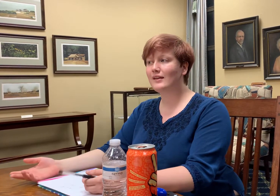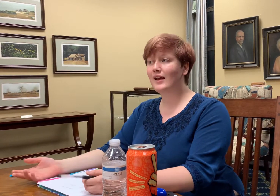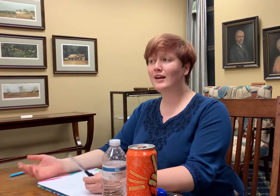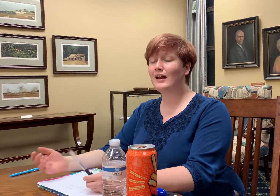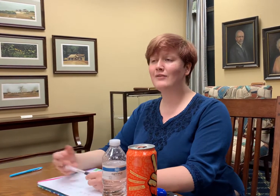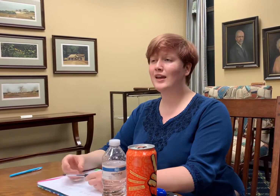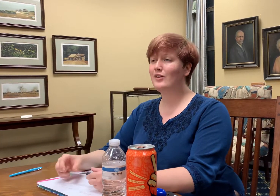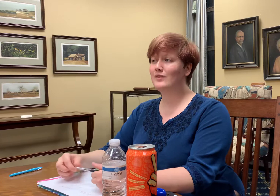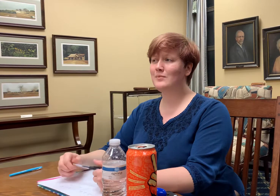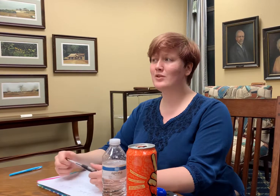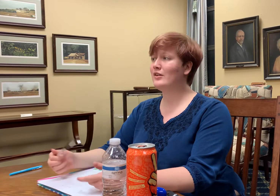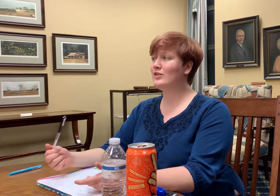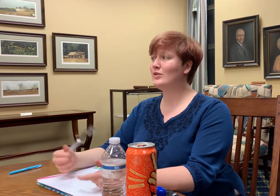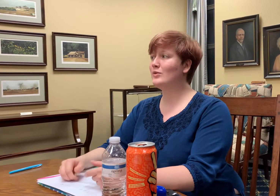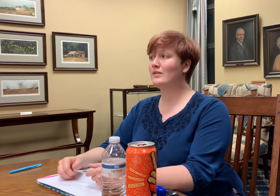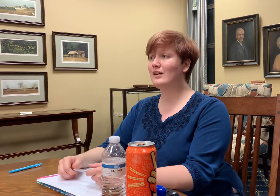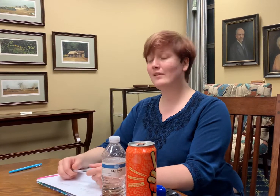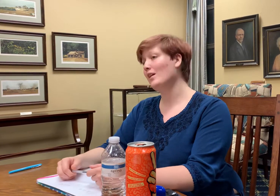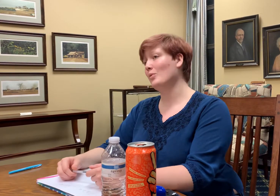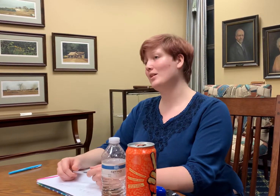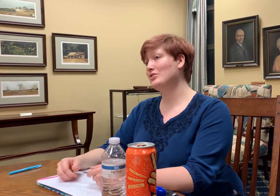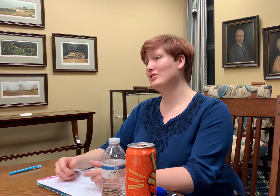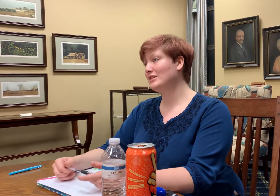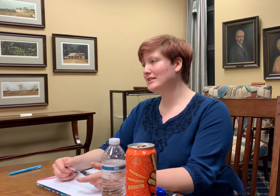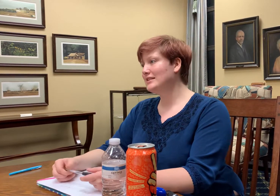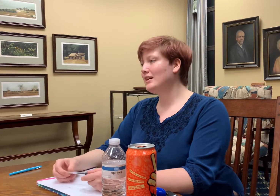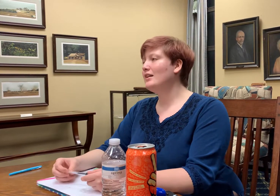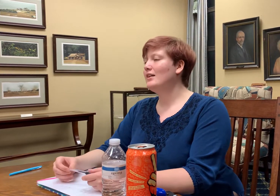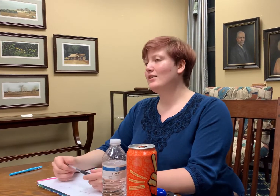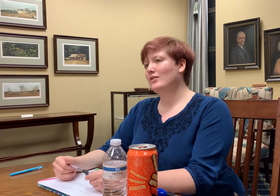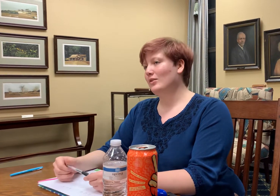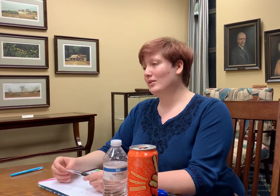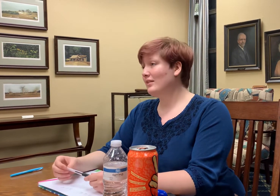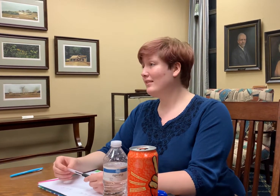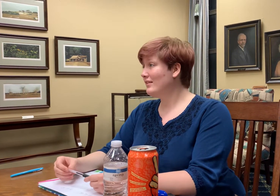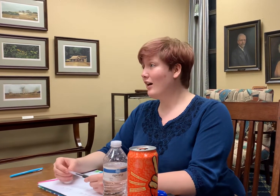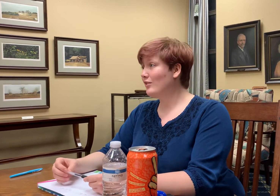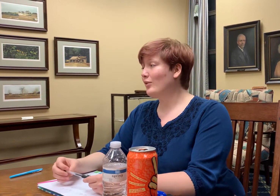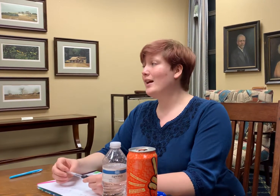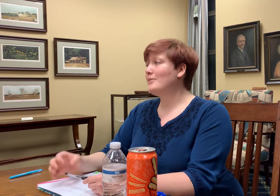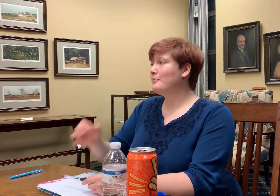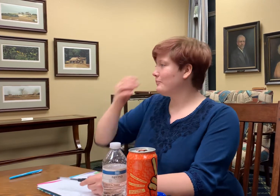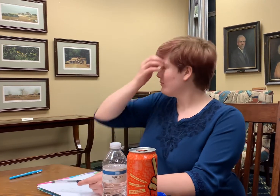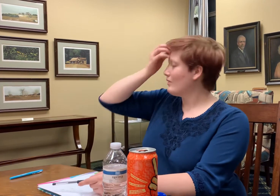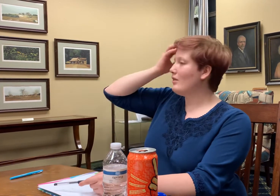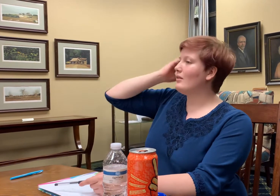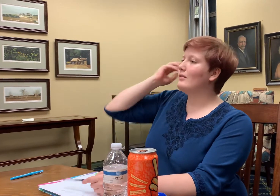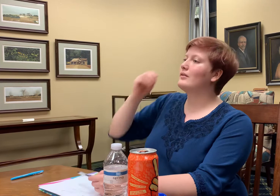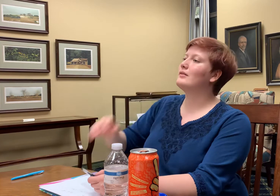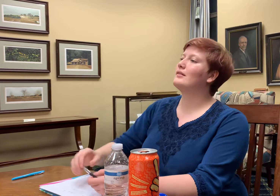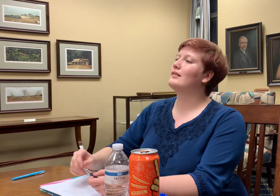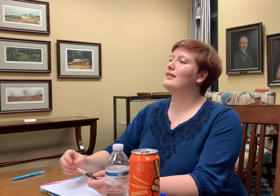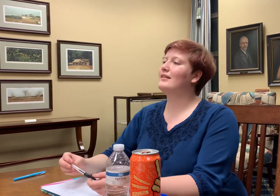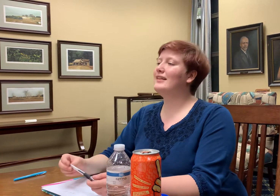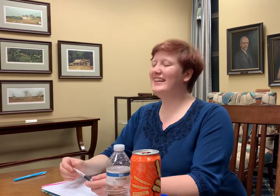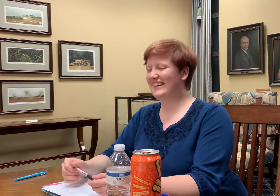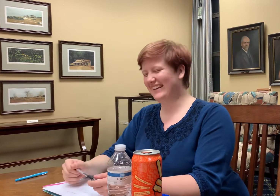and advocated for them not to use their language. So it's not great. So in conclusion, he's an